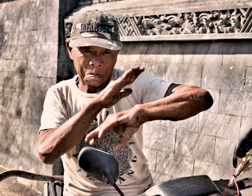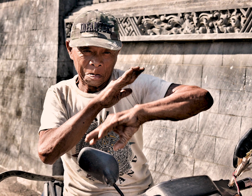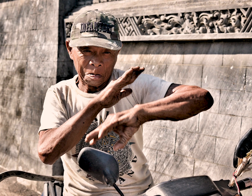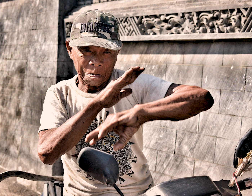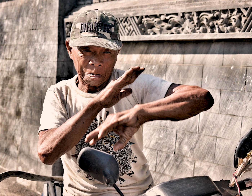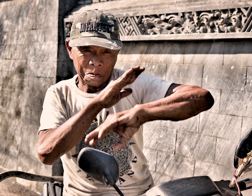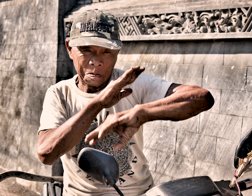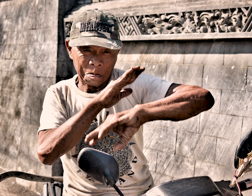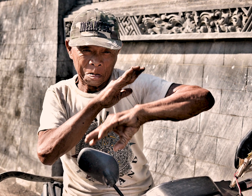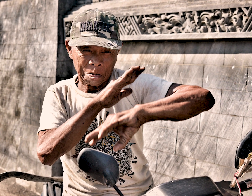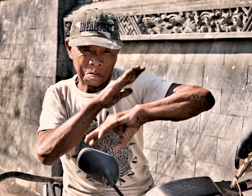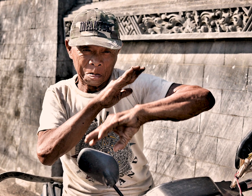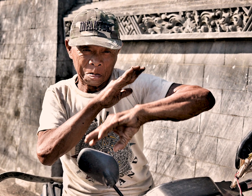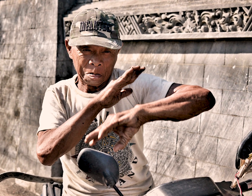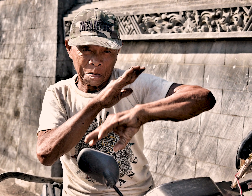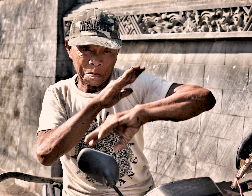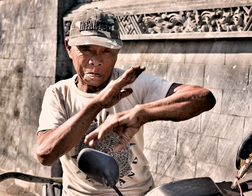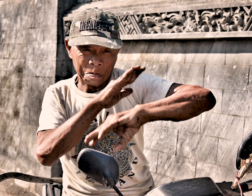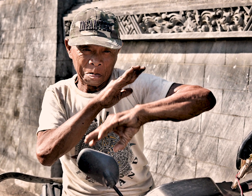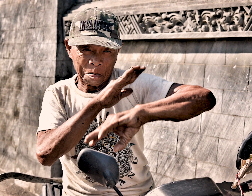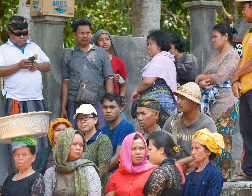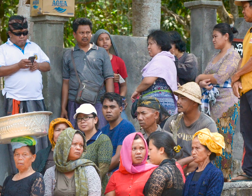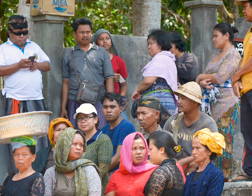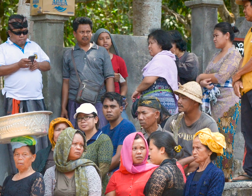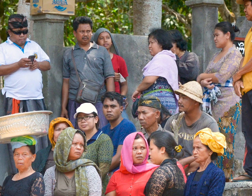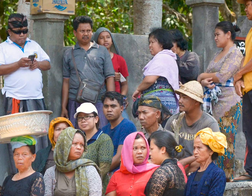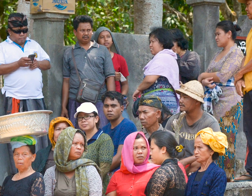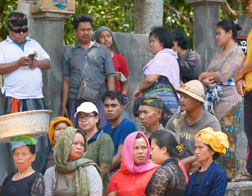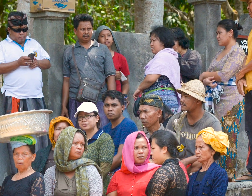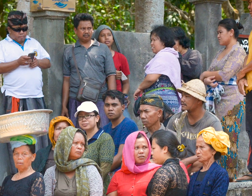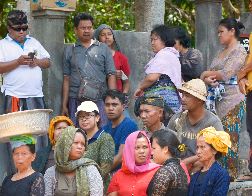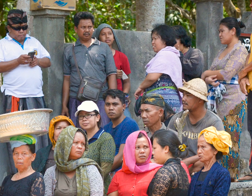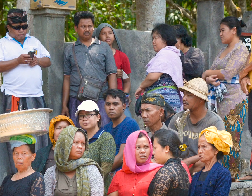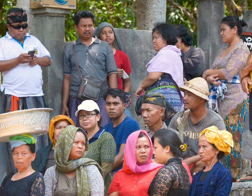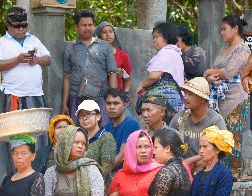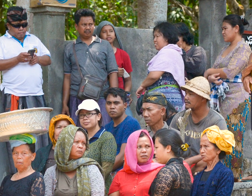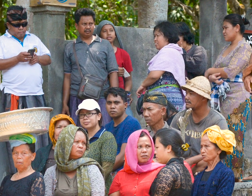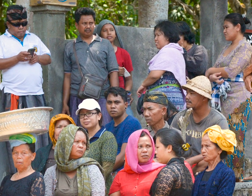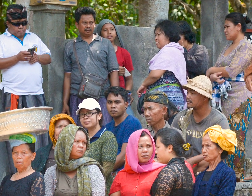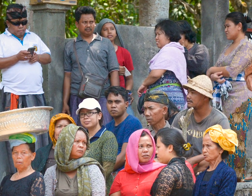setting in which the majority of deaf people have acquired that language from birth.